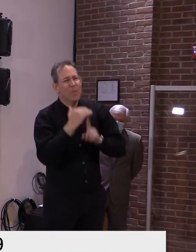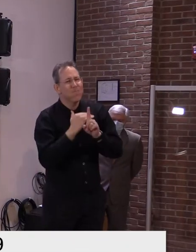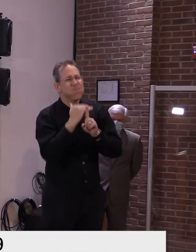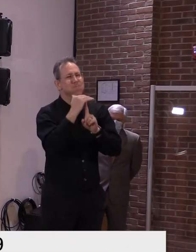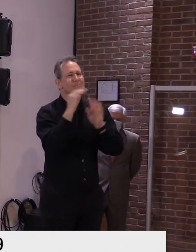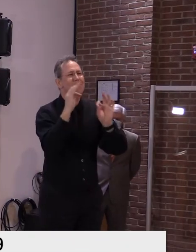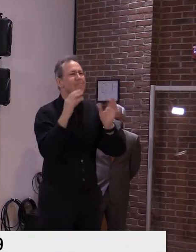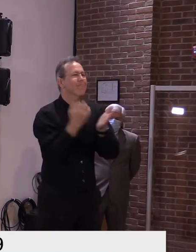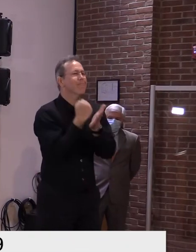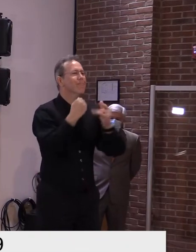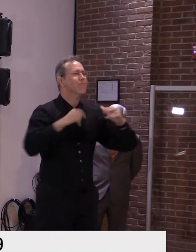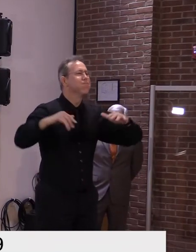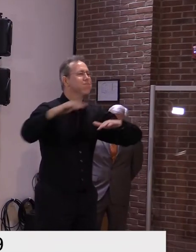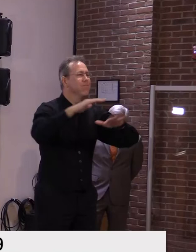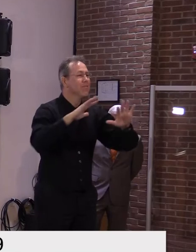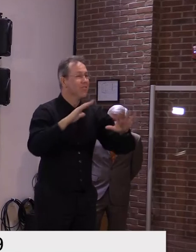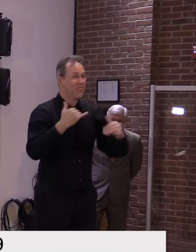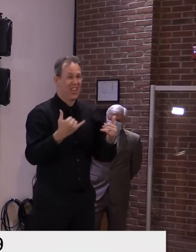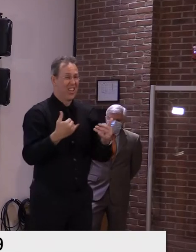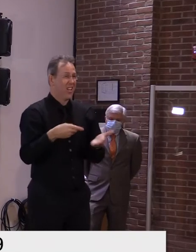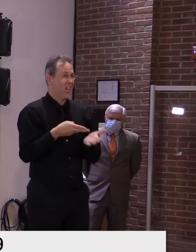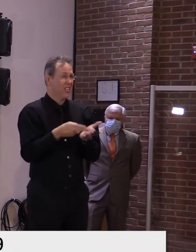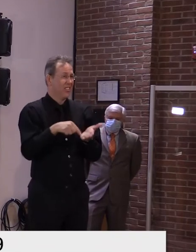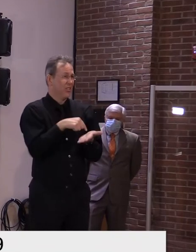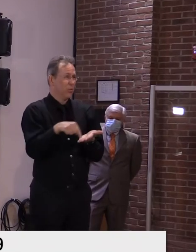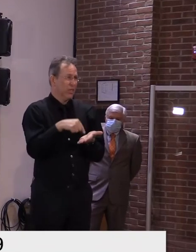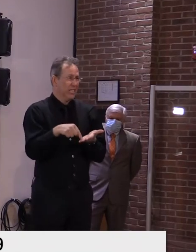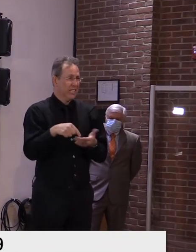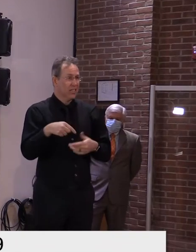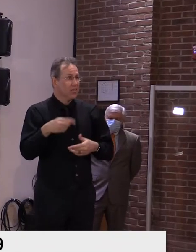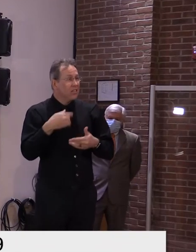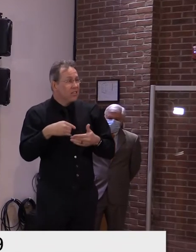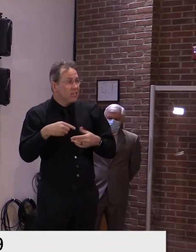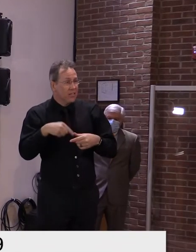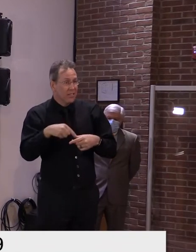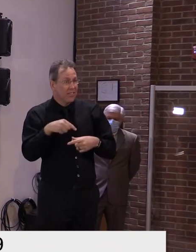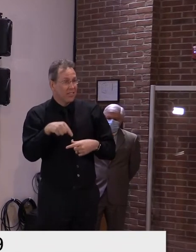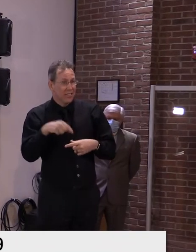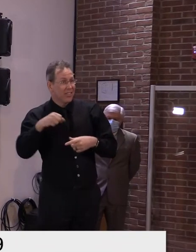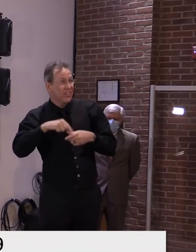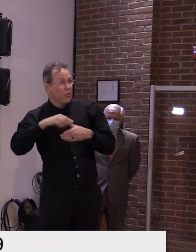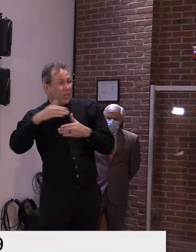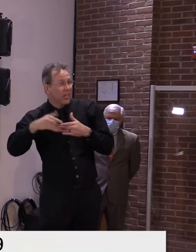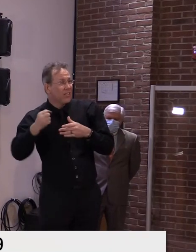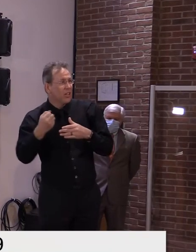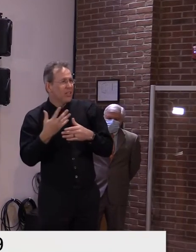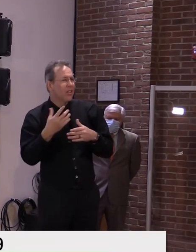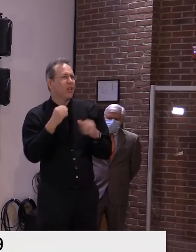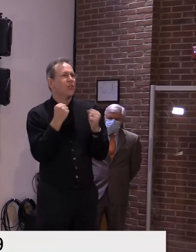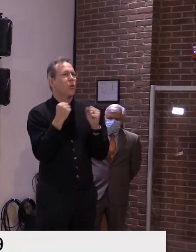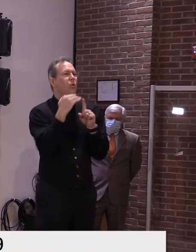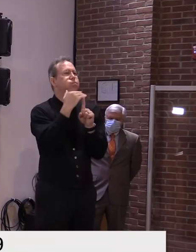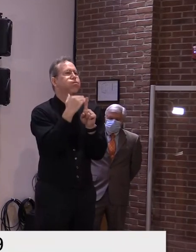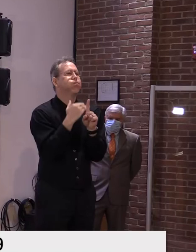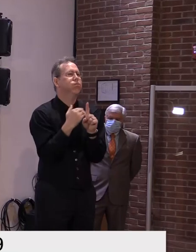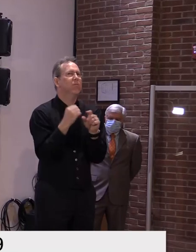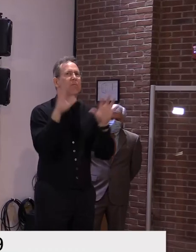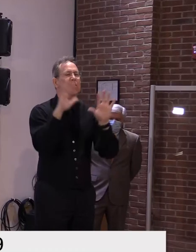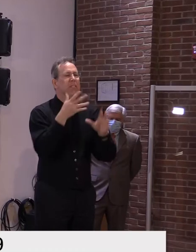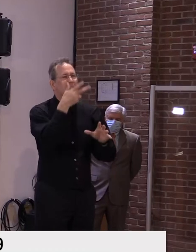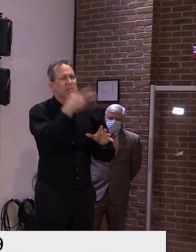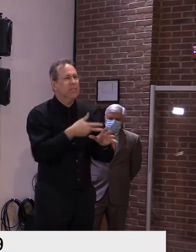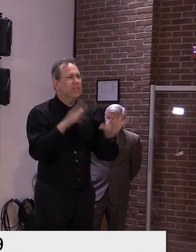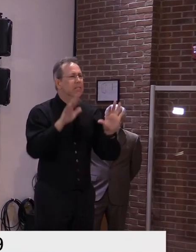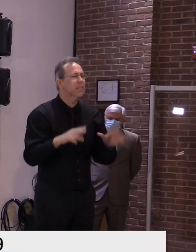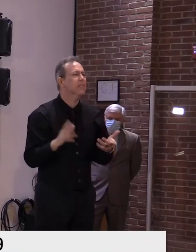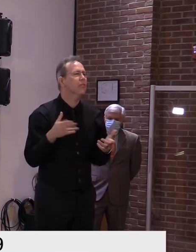people gather more indoors together, it is a more transmissible strain. So it will, by definition,